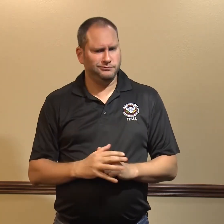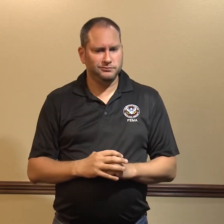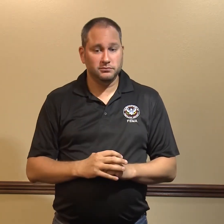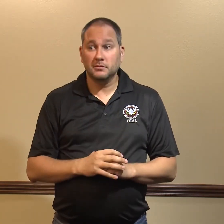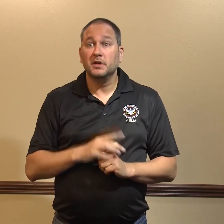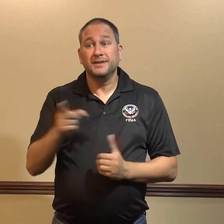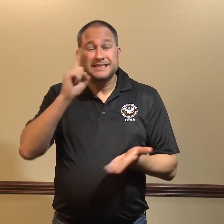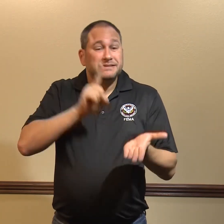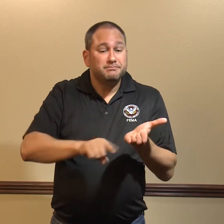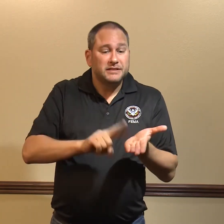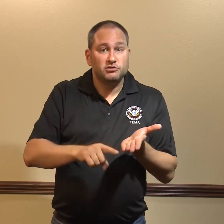for the inspection.